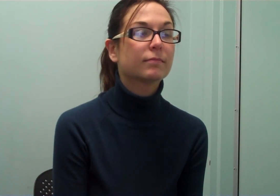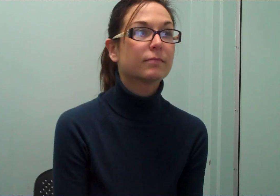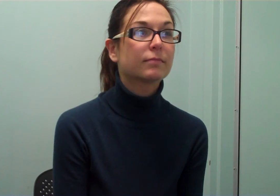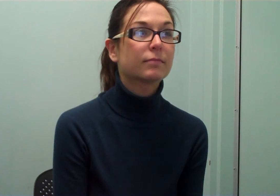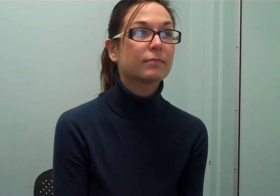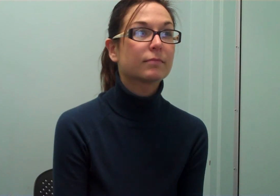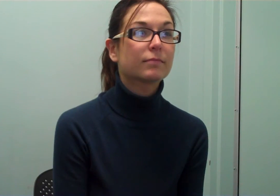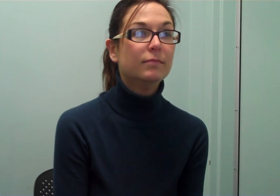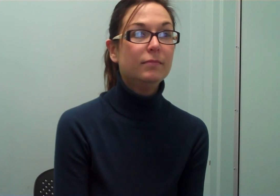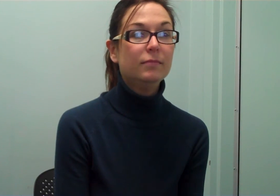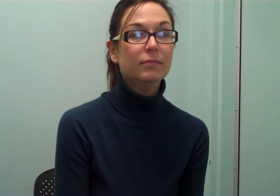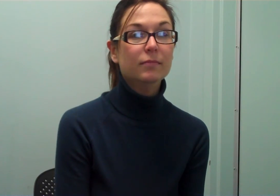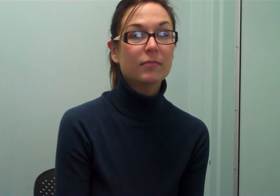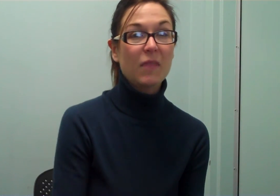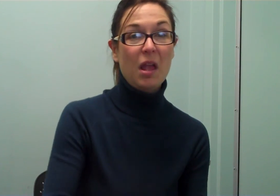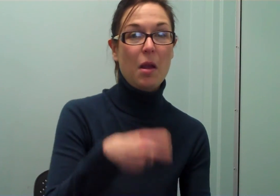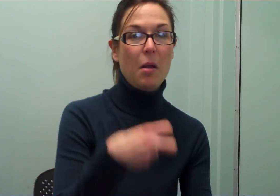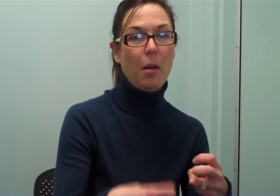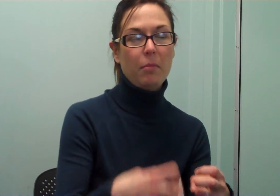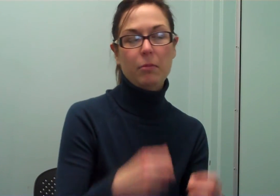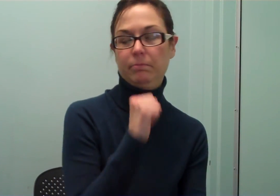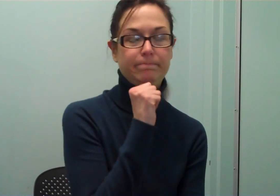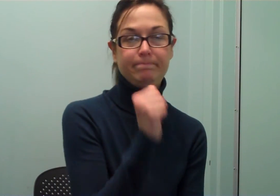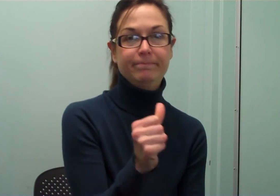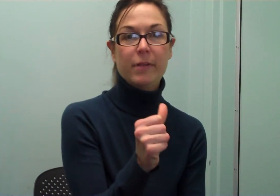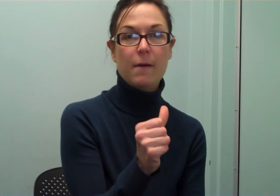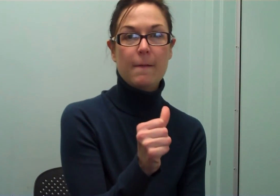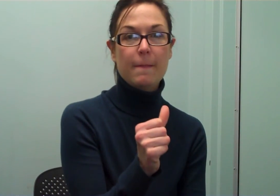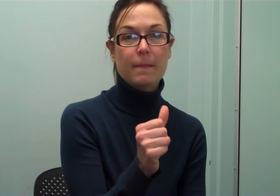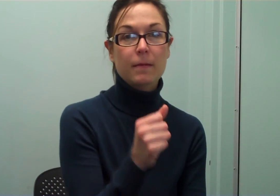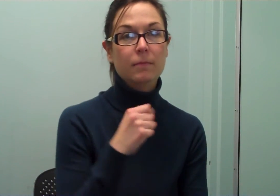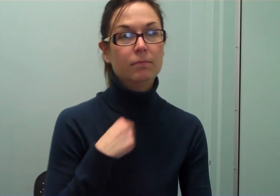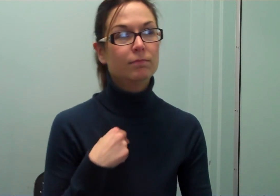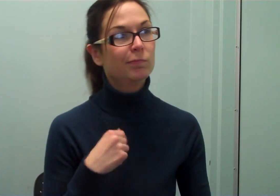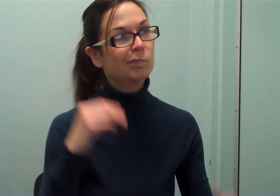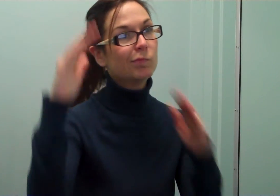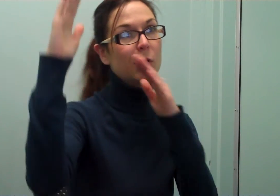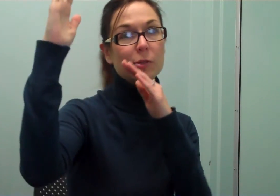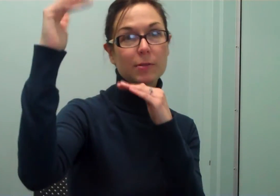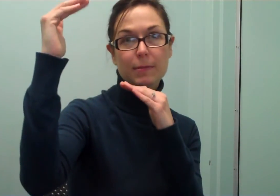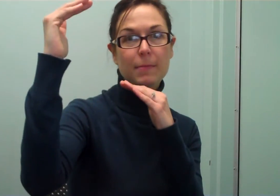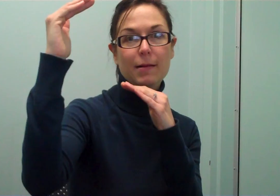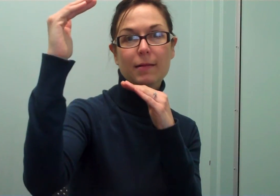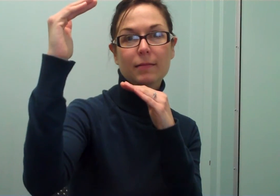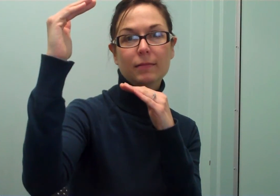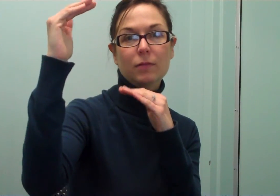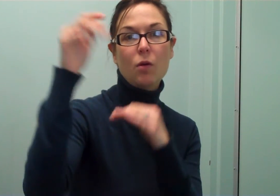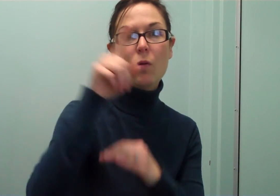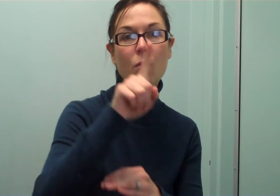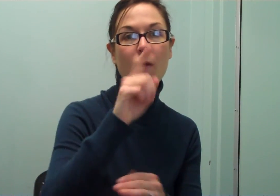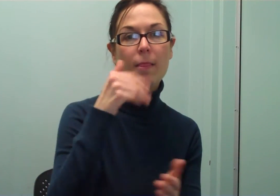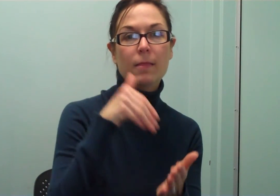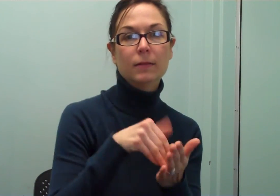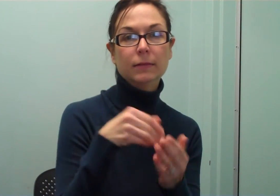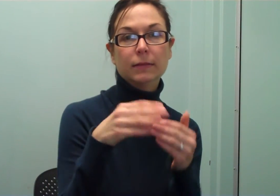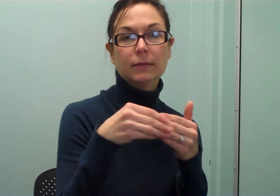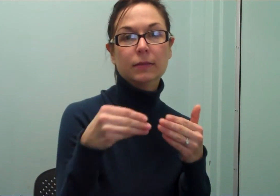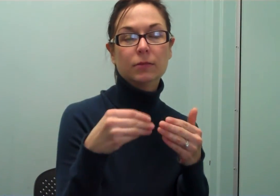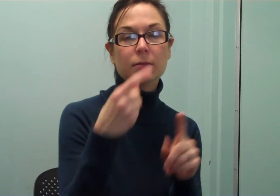That shouldn't be too much of a problem because I've anticipated that I would probably spend about $1,000 a month just in the rent, and I